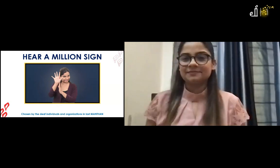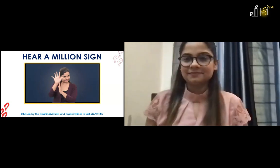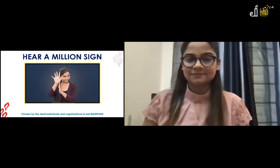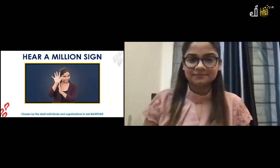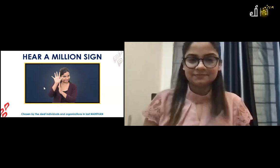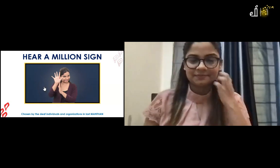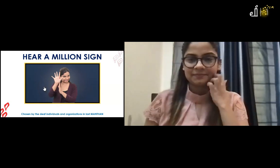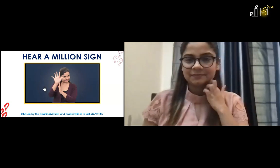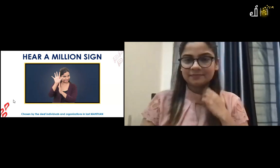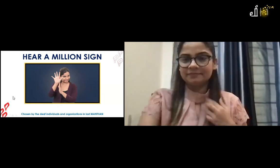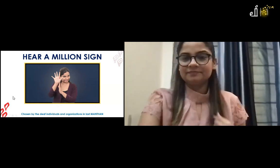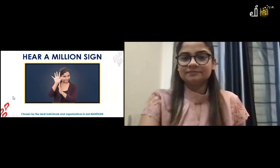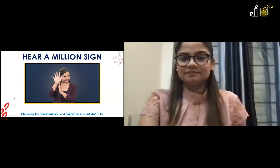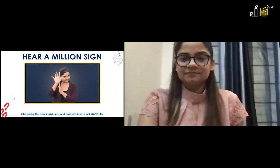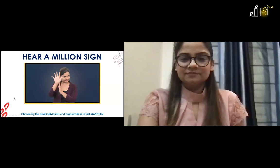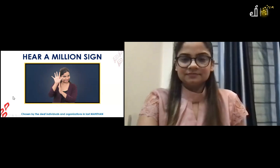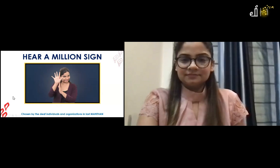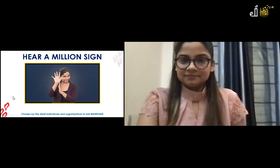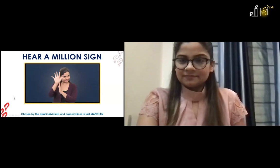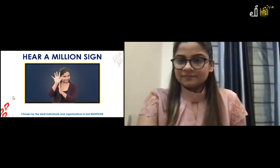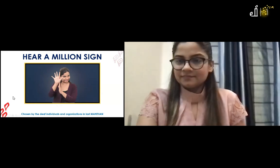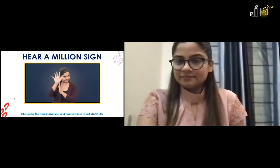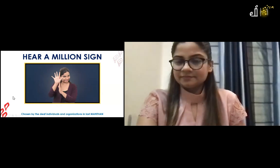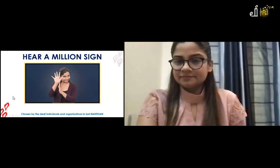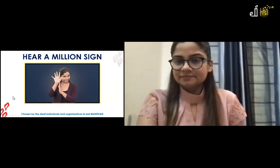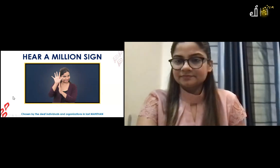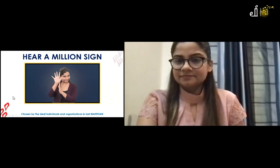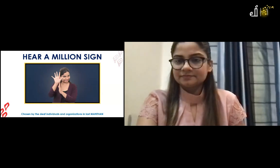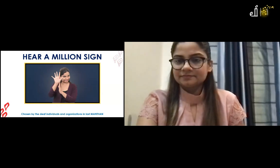particular logo. Next slide, please.